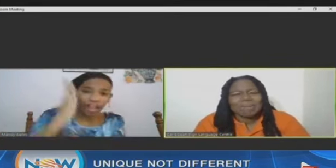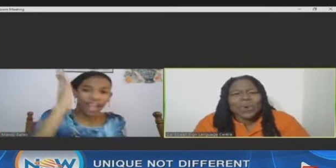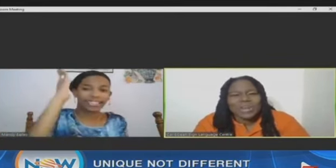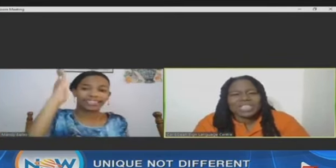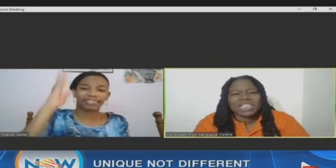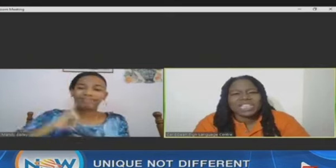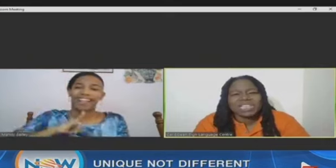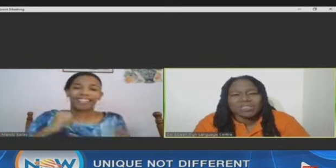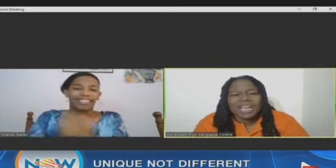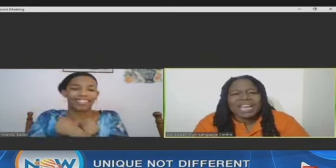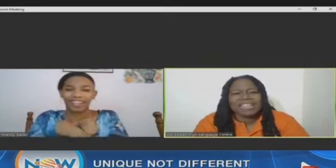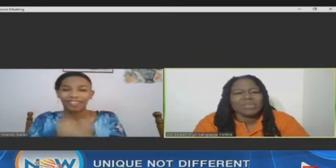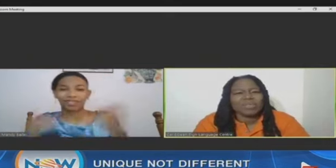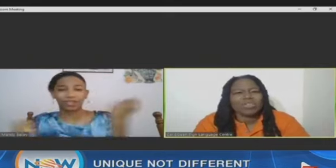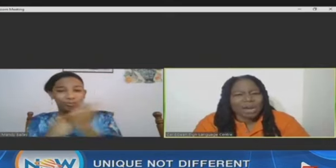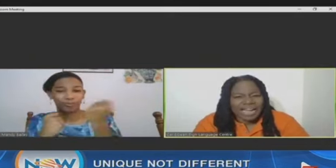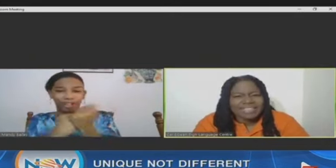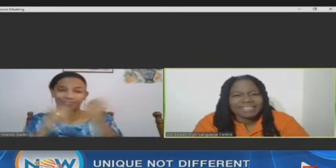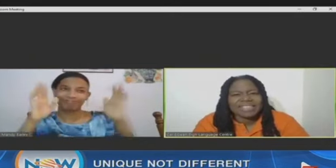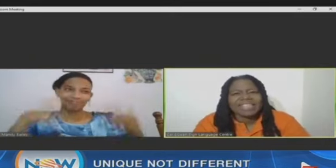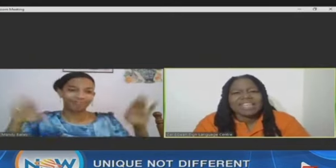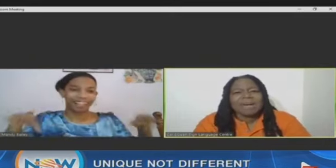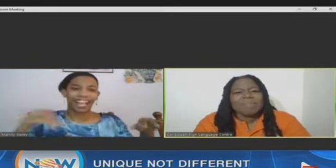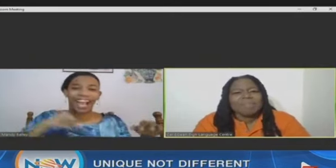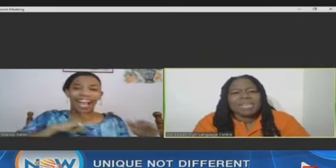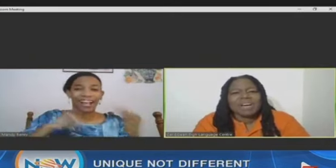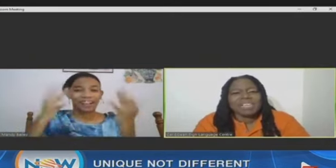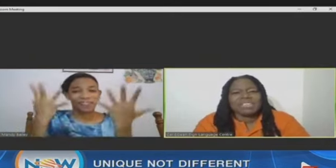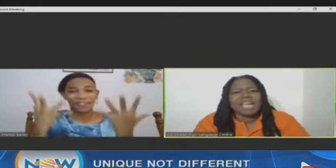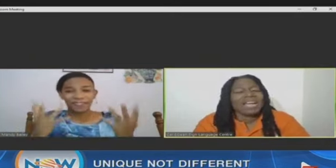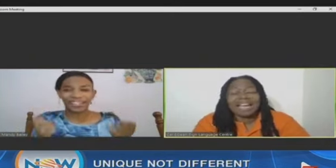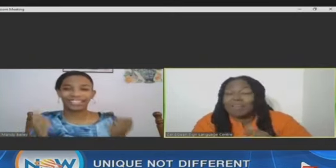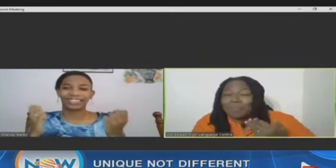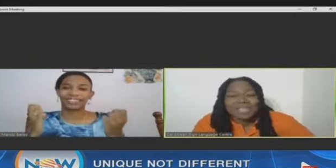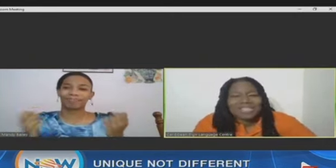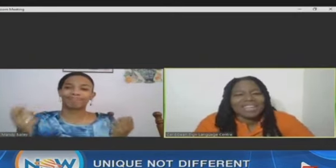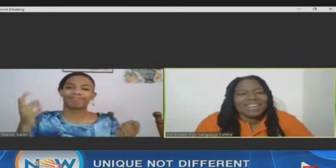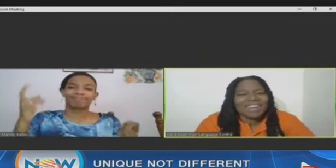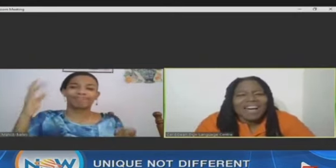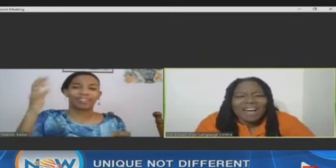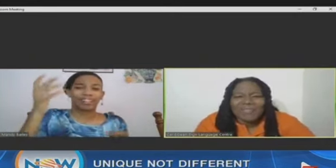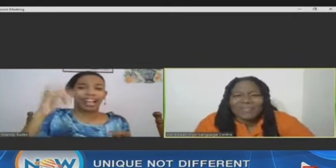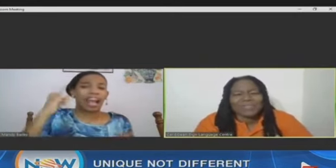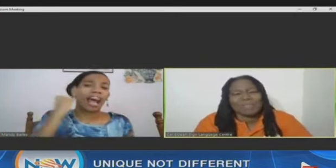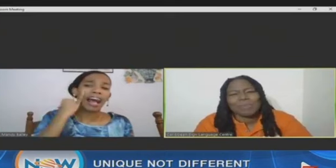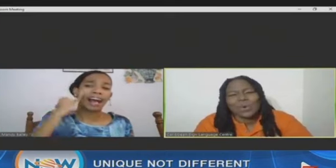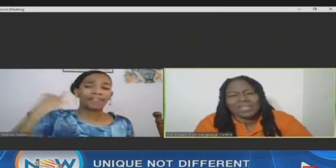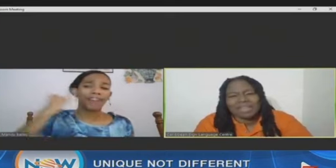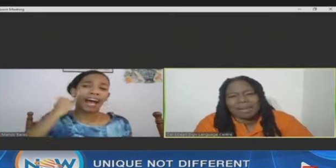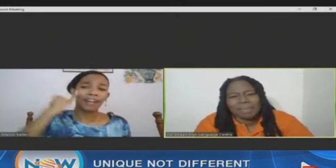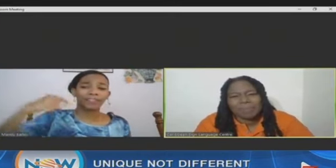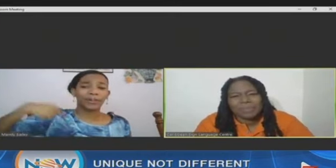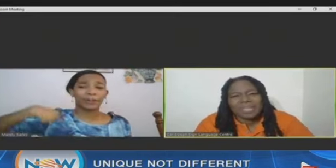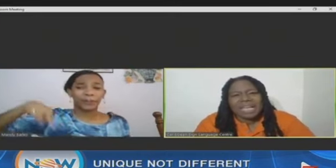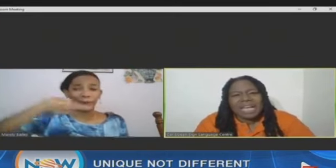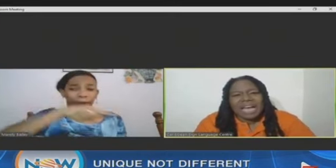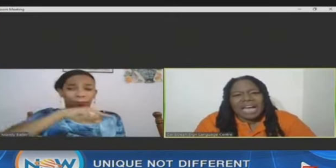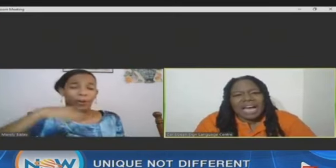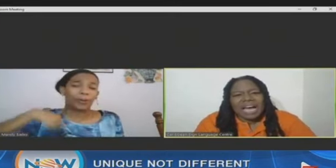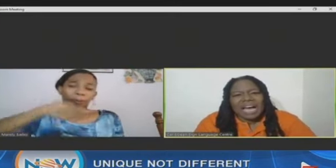We support children's rights because, and I personally love to support them.